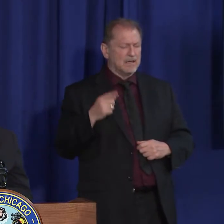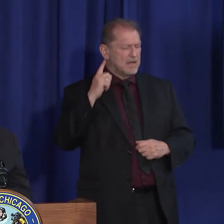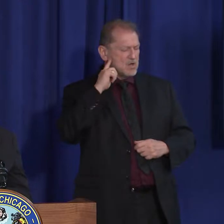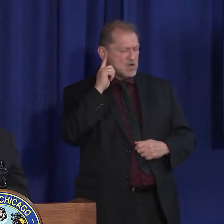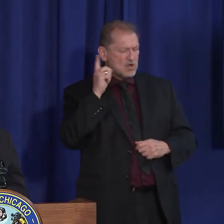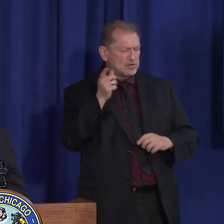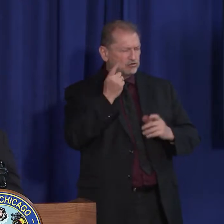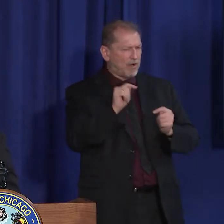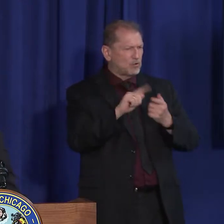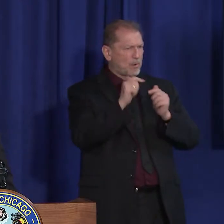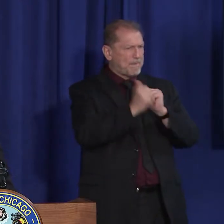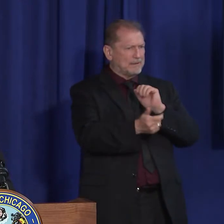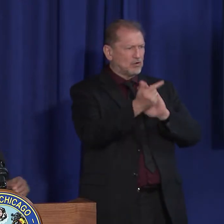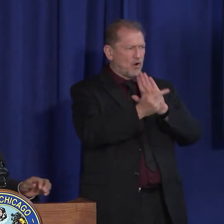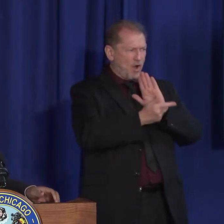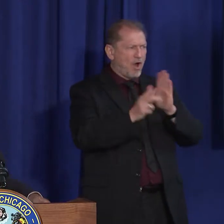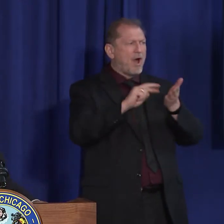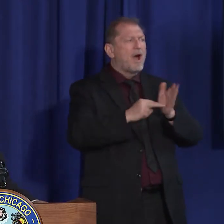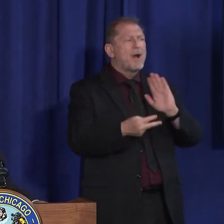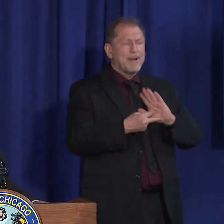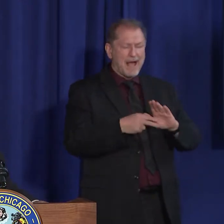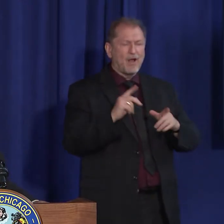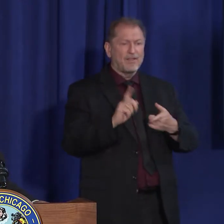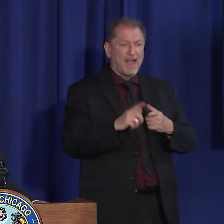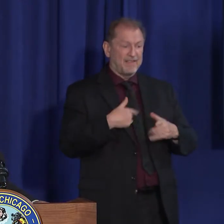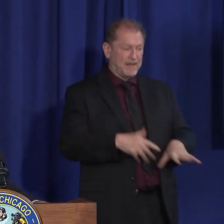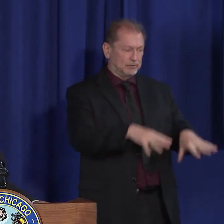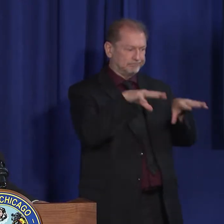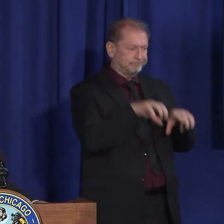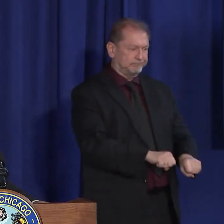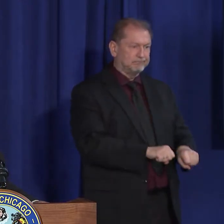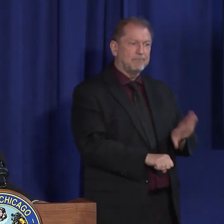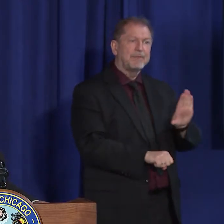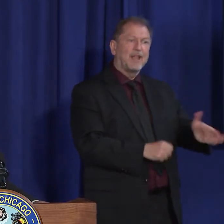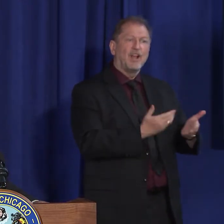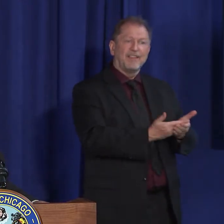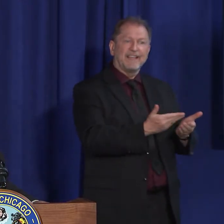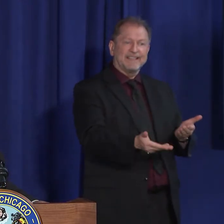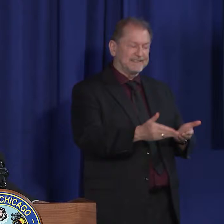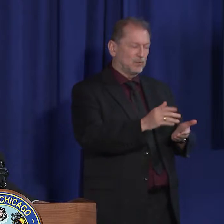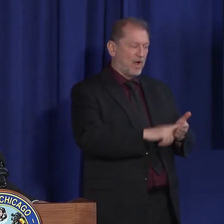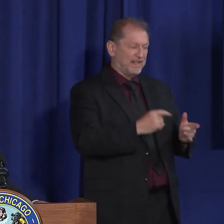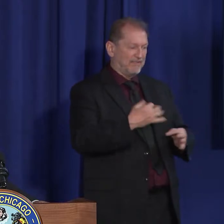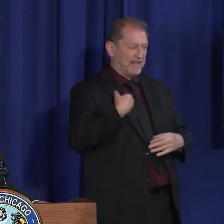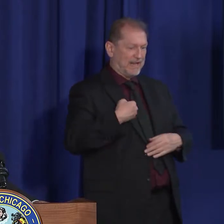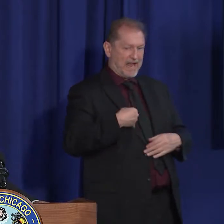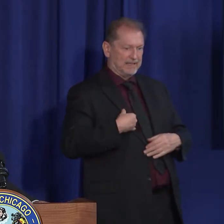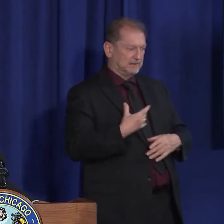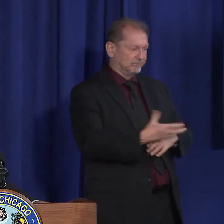more people expressing concerns about it pretty much daily. Some that there's no